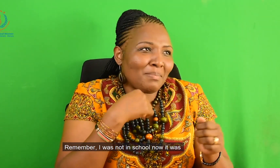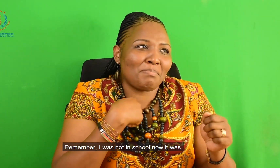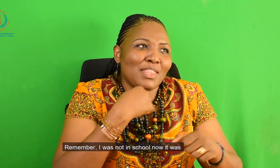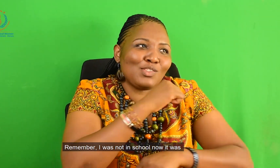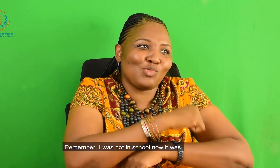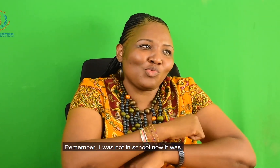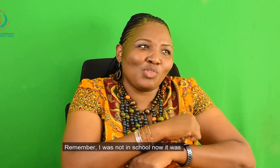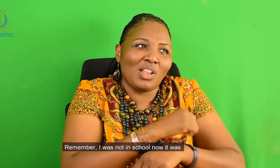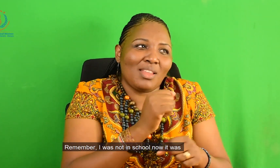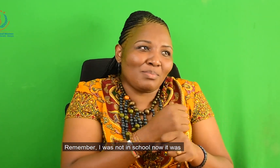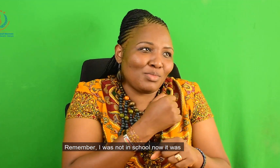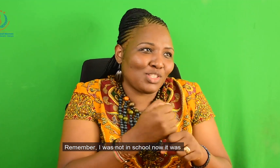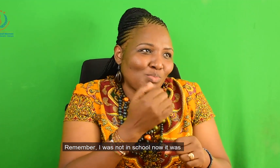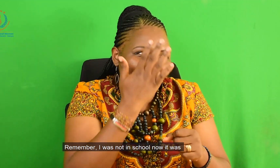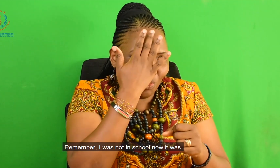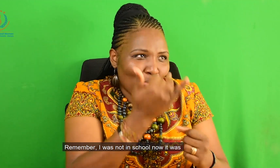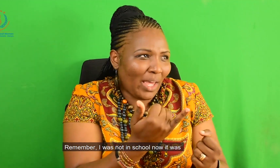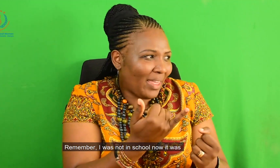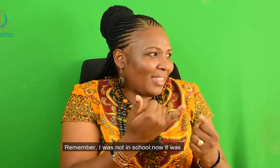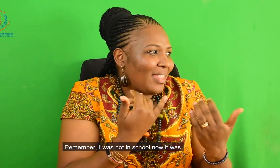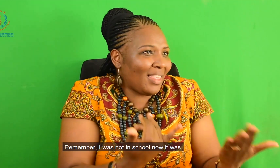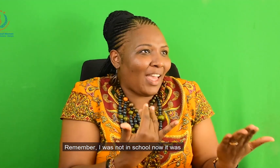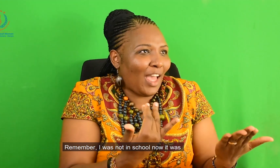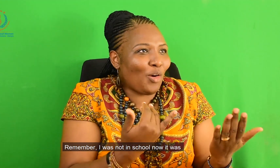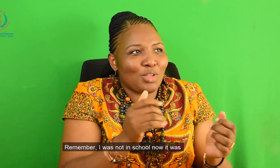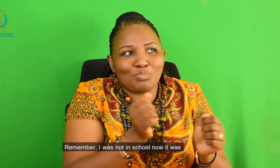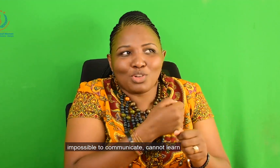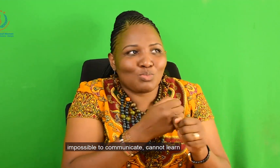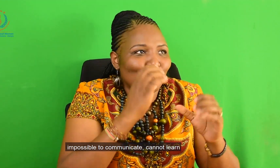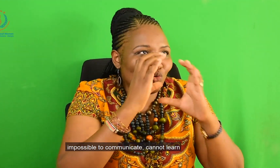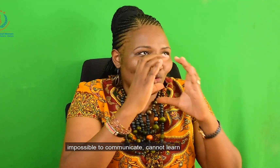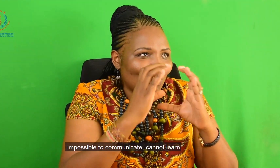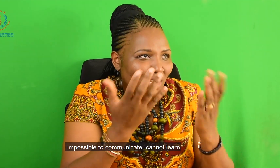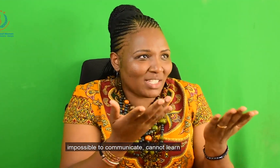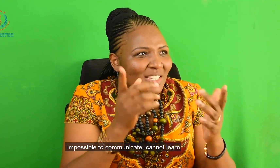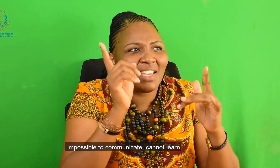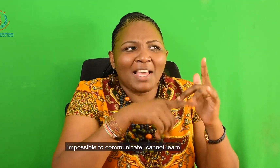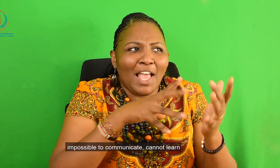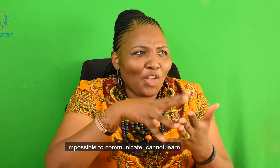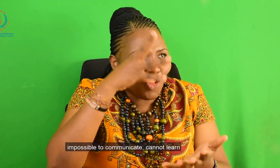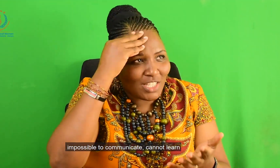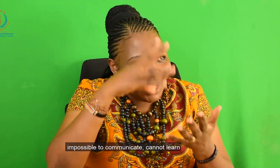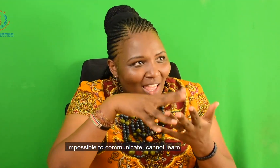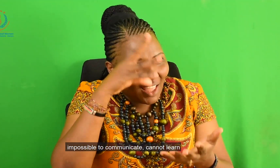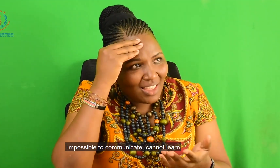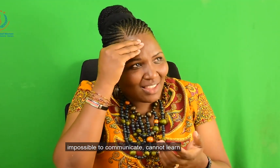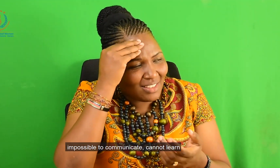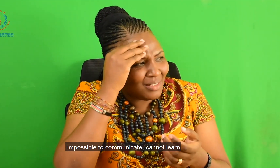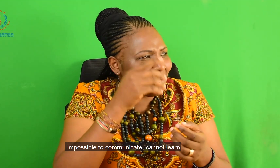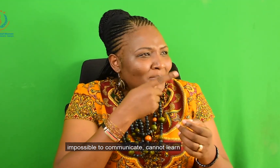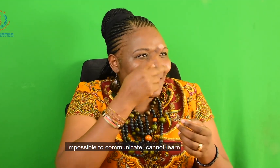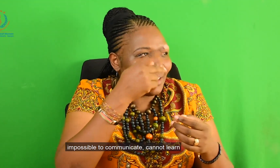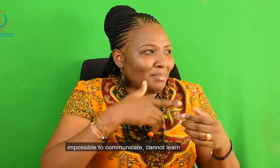Remember, I was now not in school and it was impossible to communicate. I couldn't